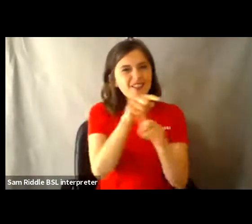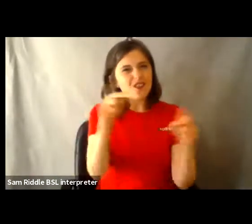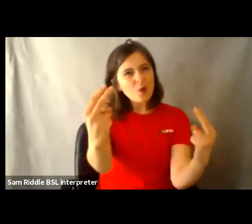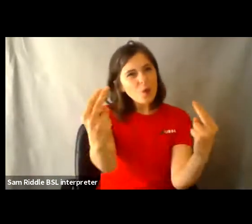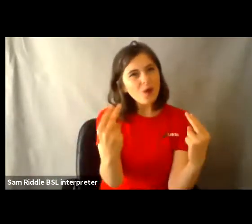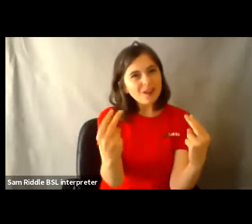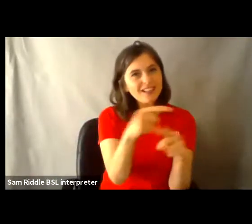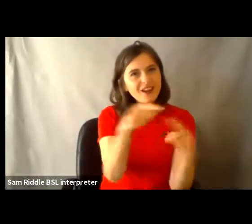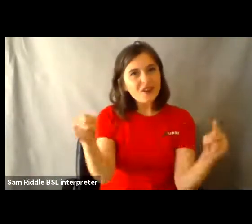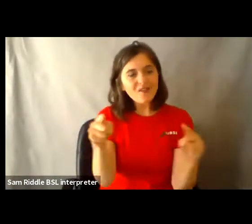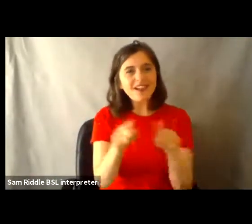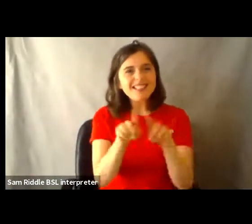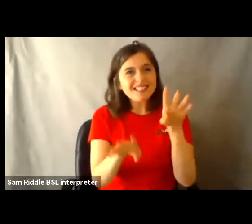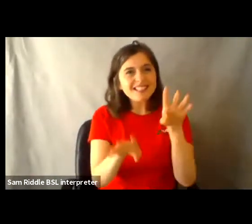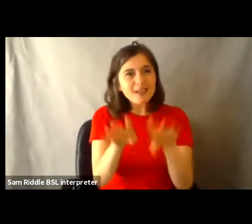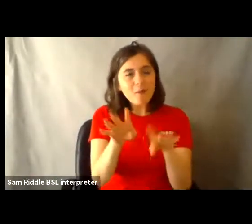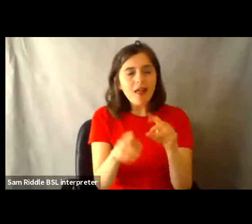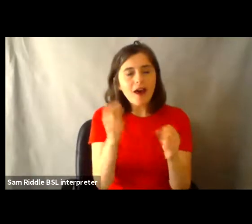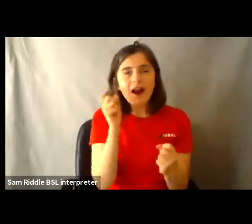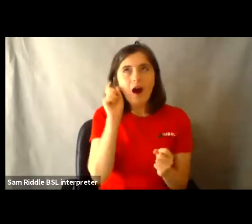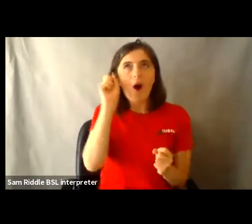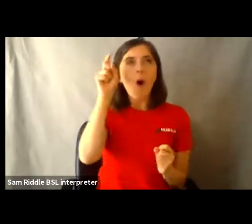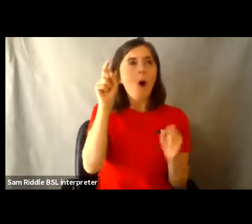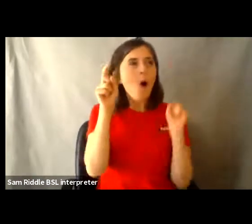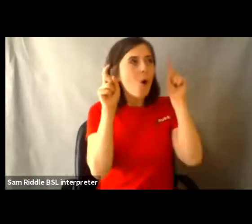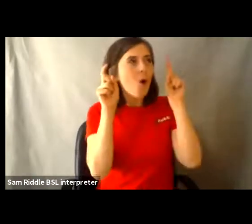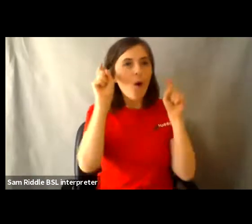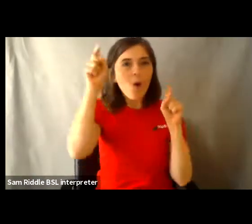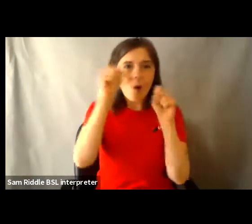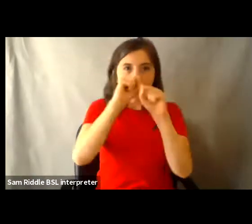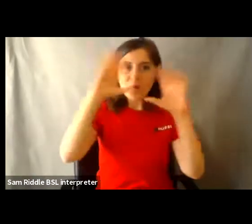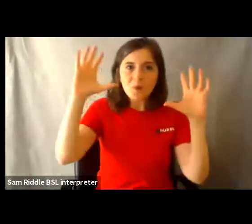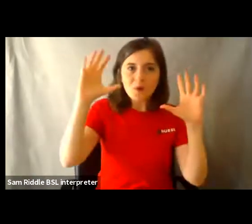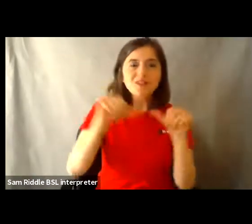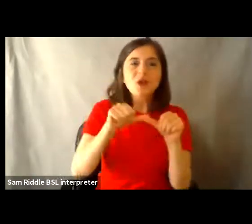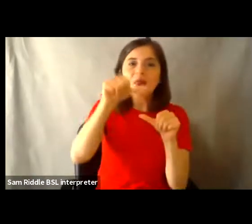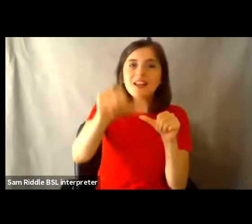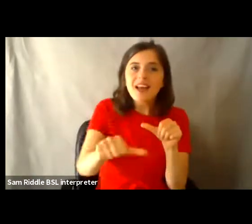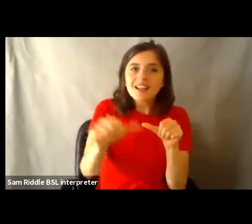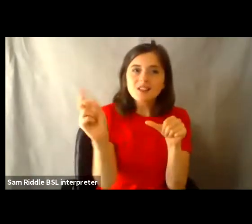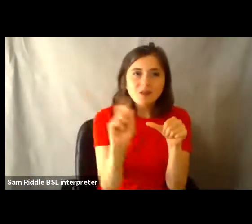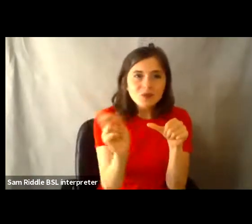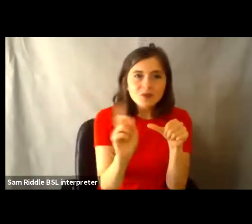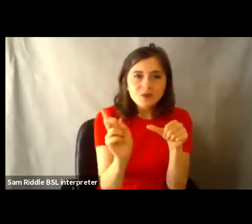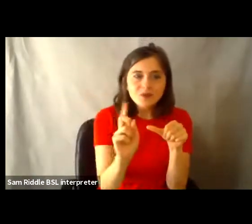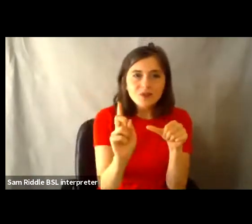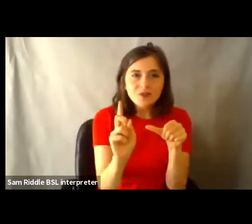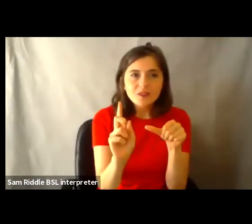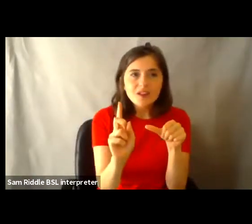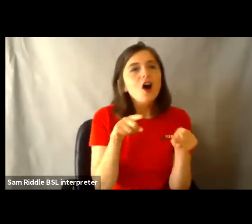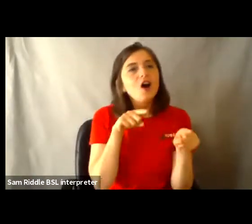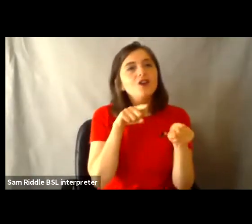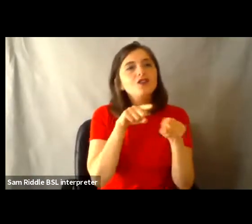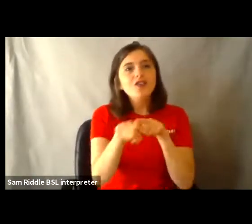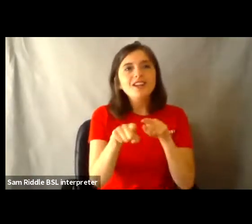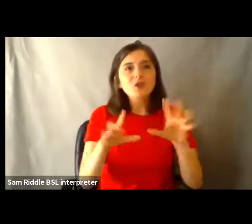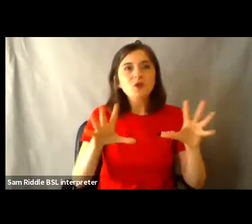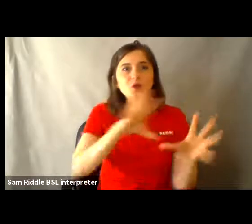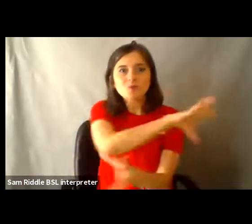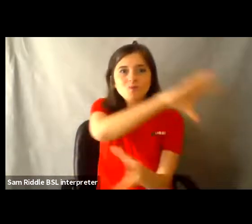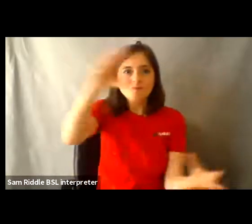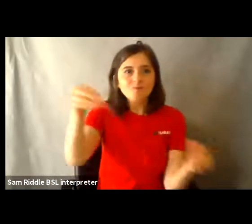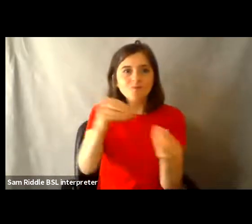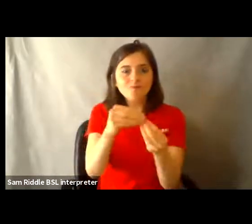similarly very thought-provoking ideas. So the next step is to try and pull something together to take